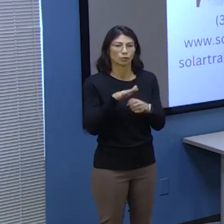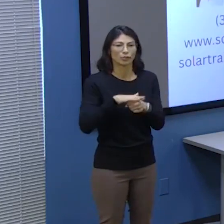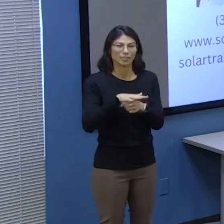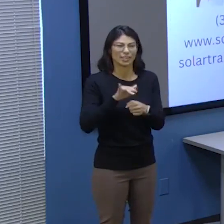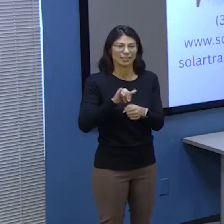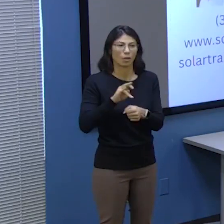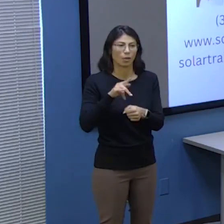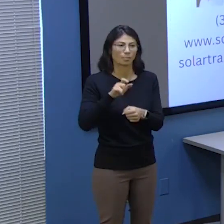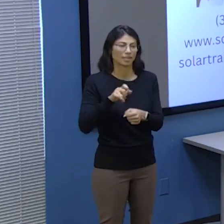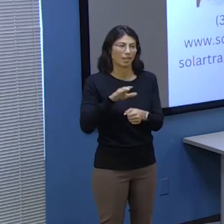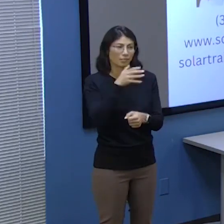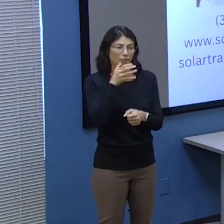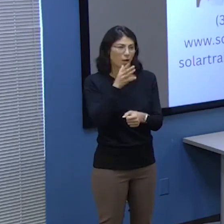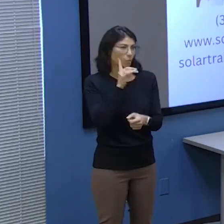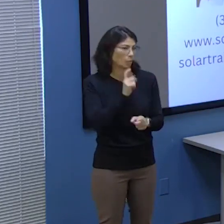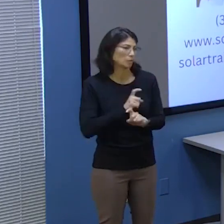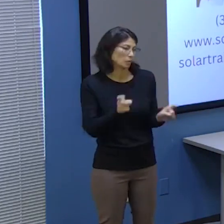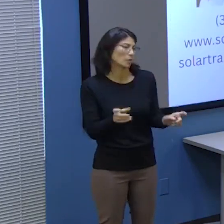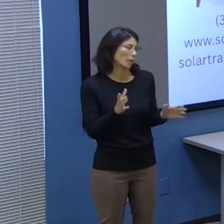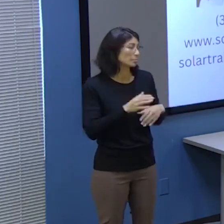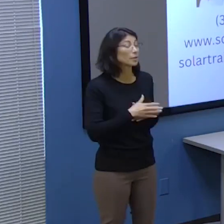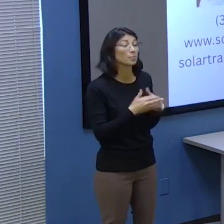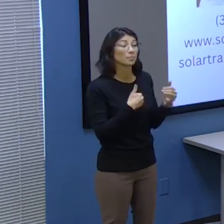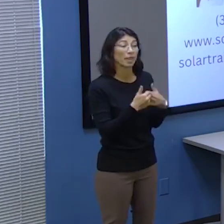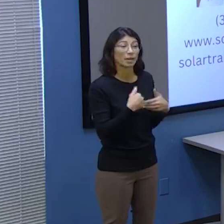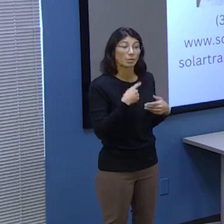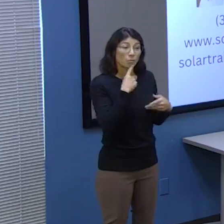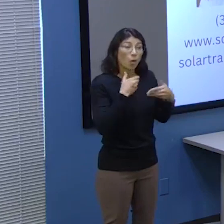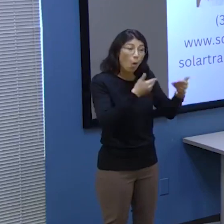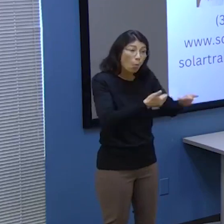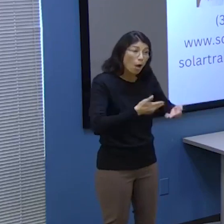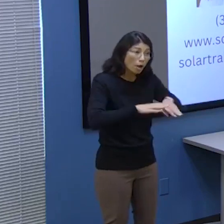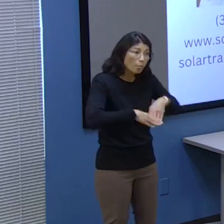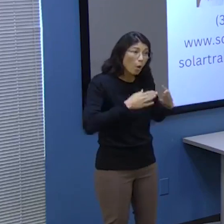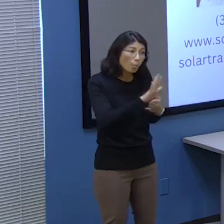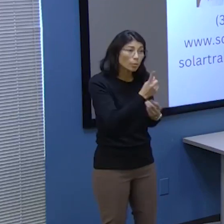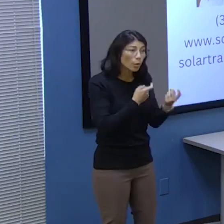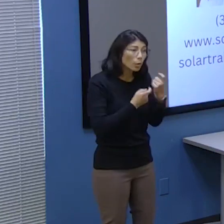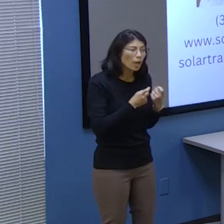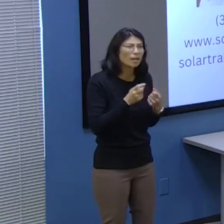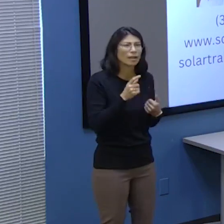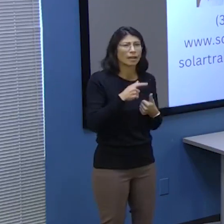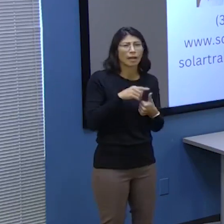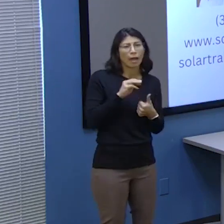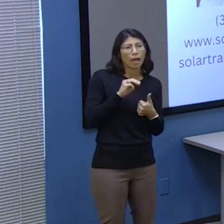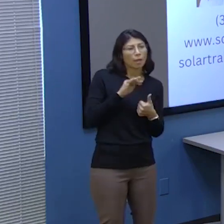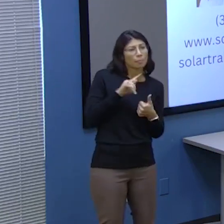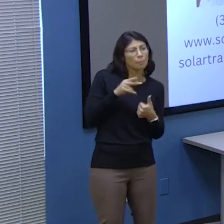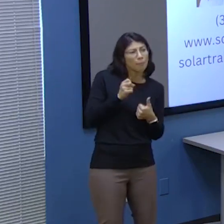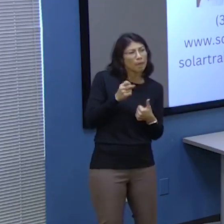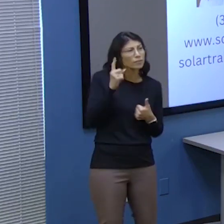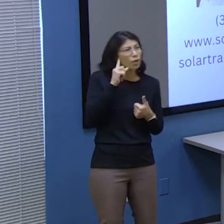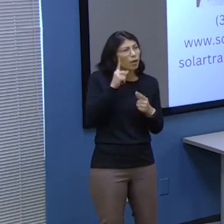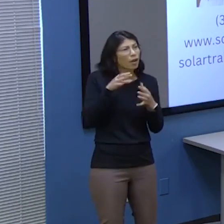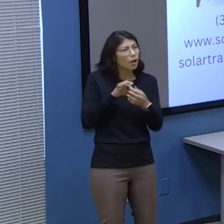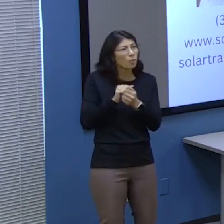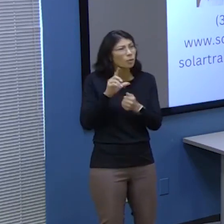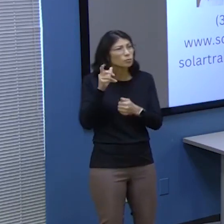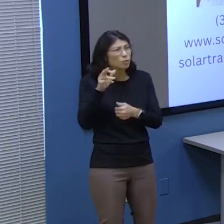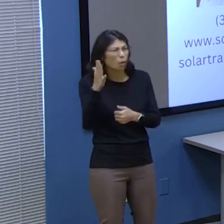me. I would welcome in your questions, myths, things that you've heard about solar, why